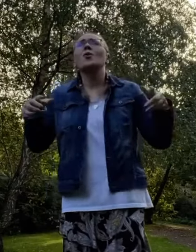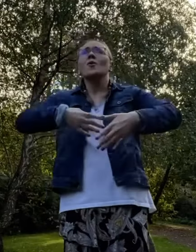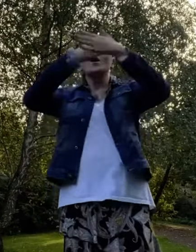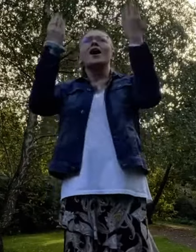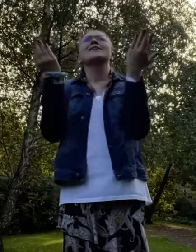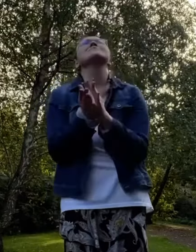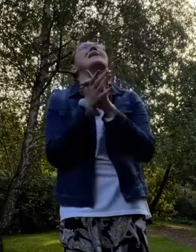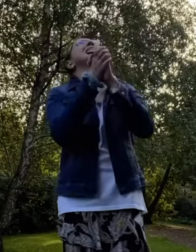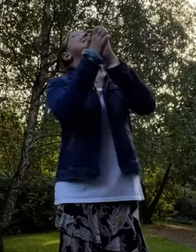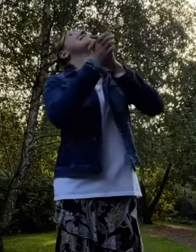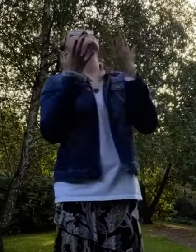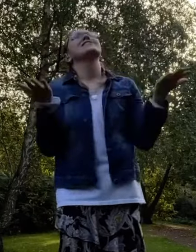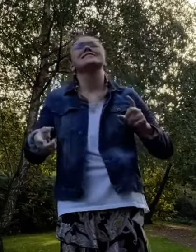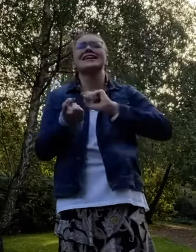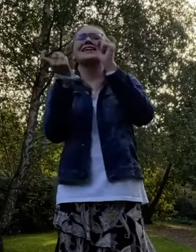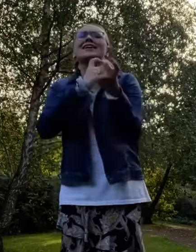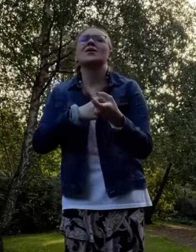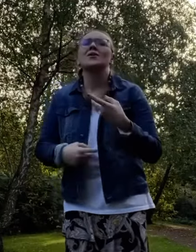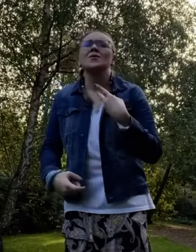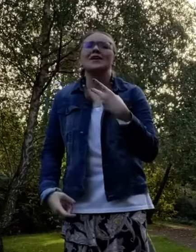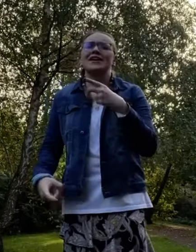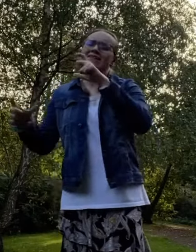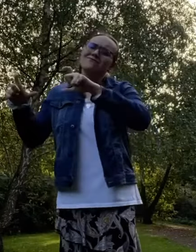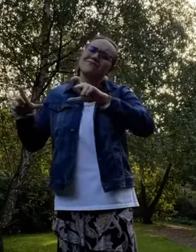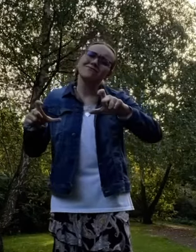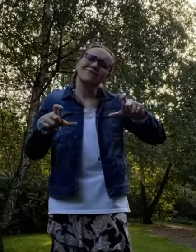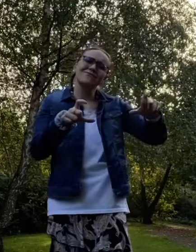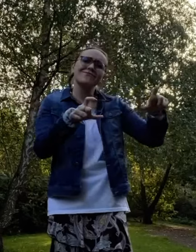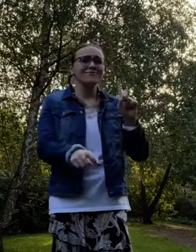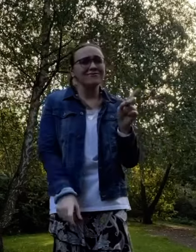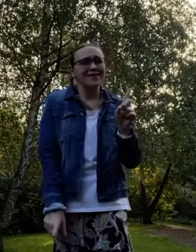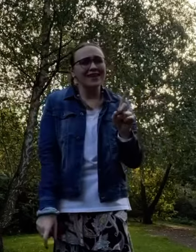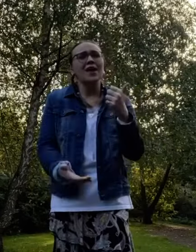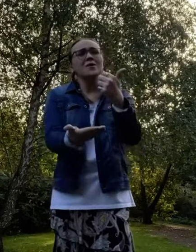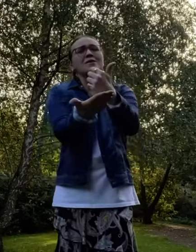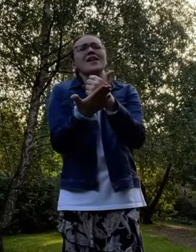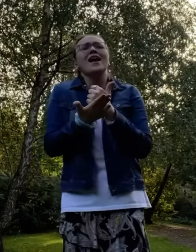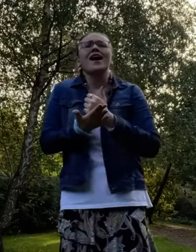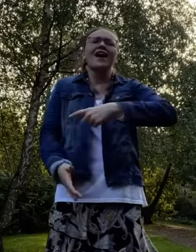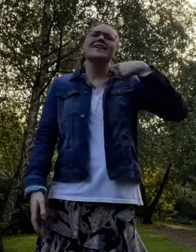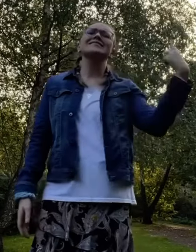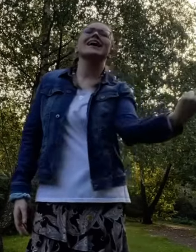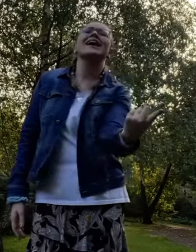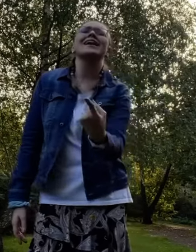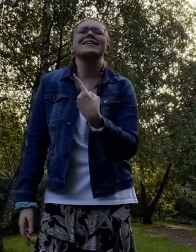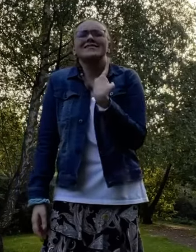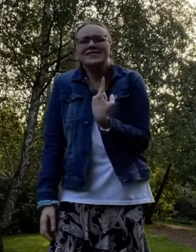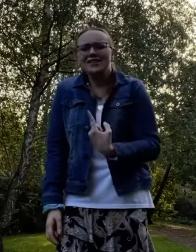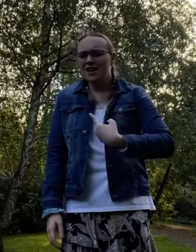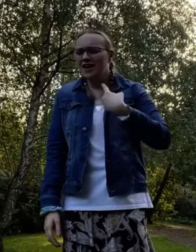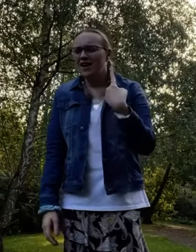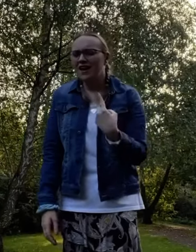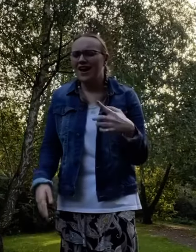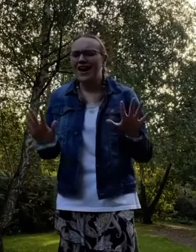world's back in the change And we get carried away, helping ourselves Hey,